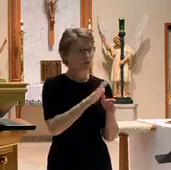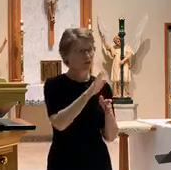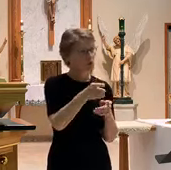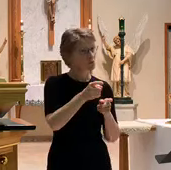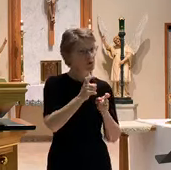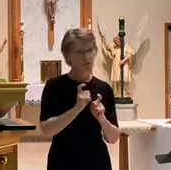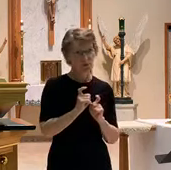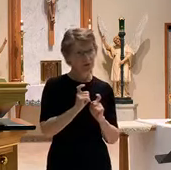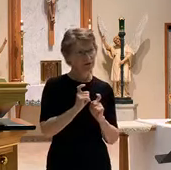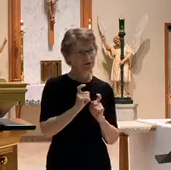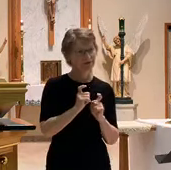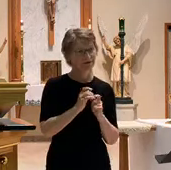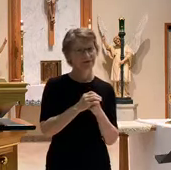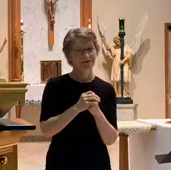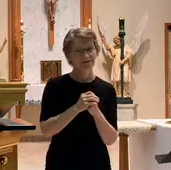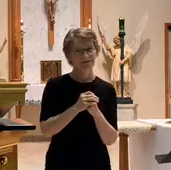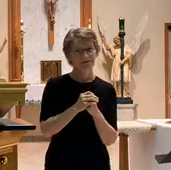reward."